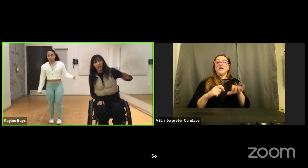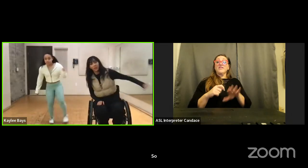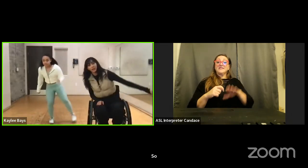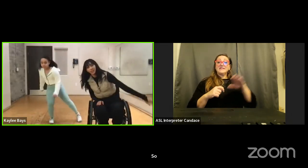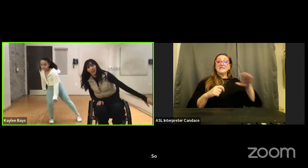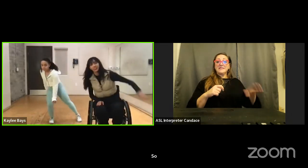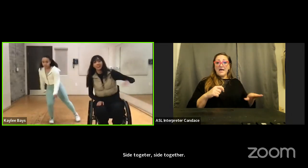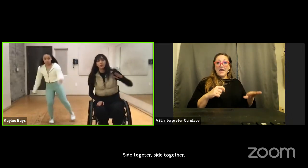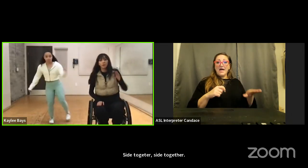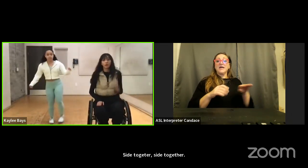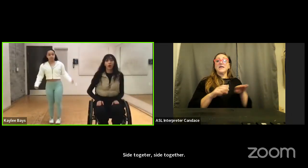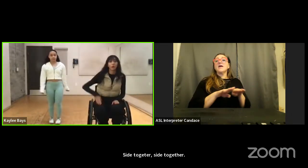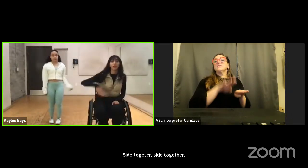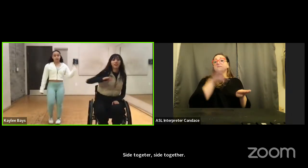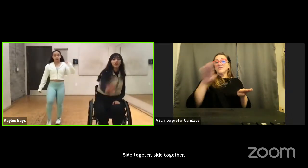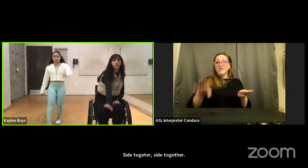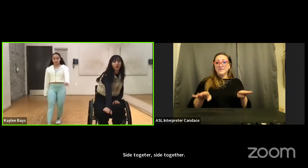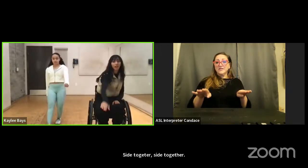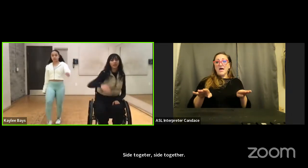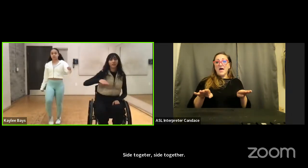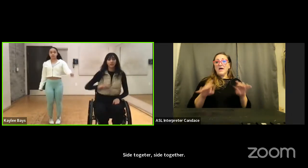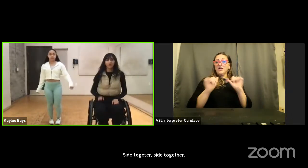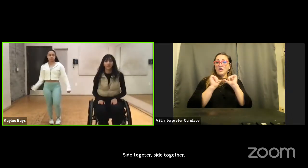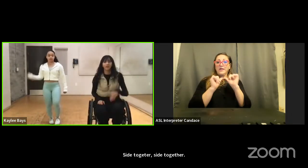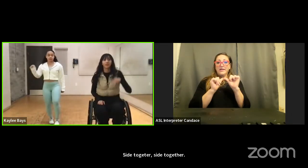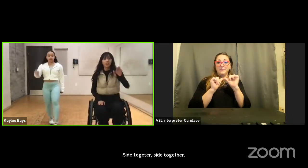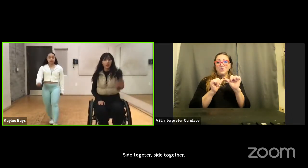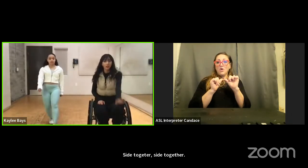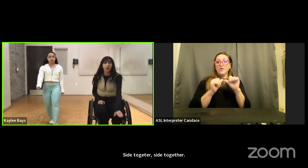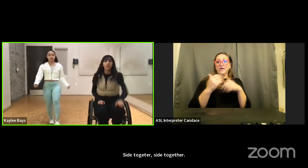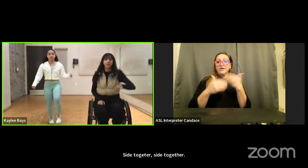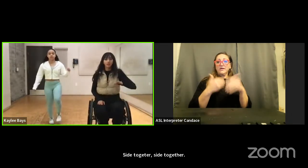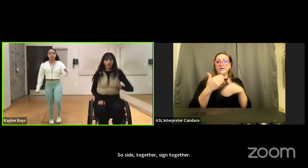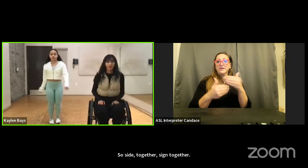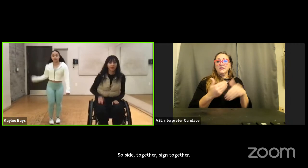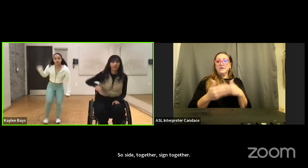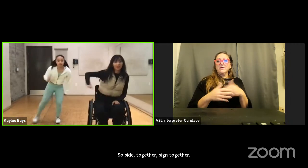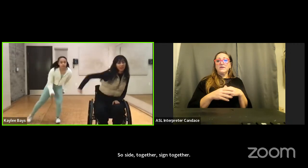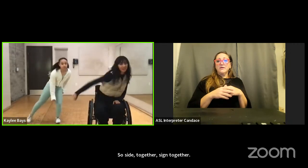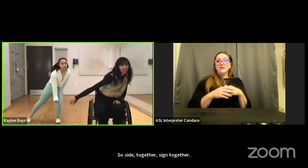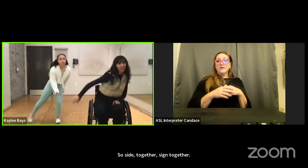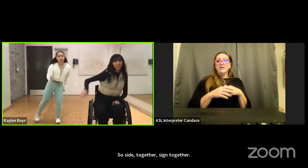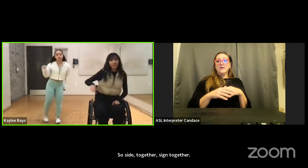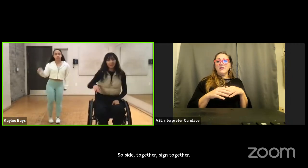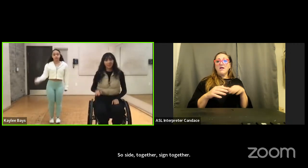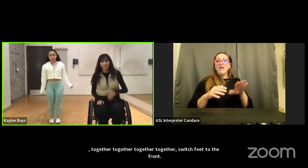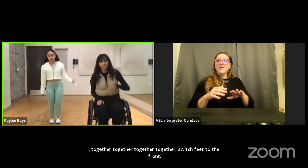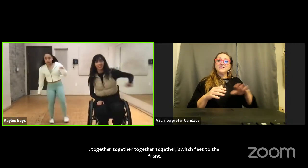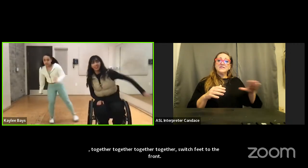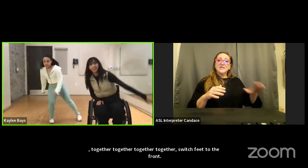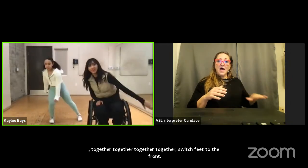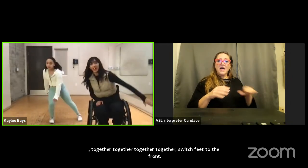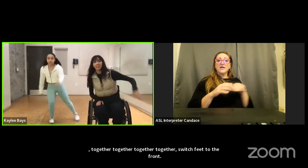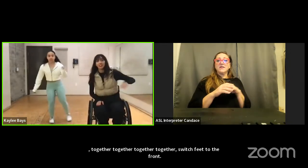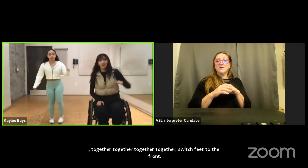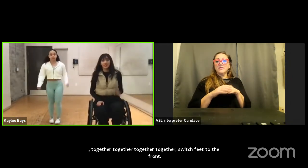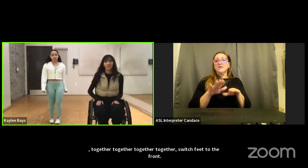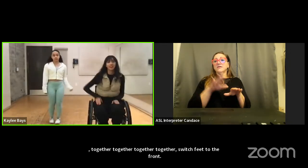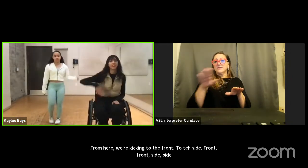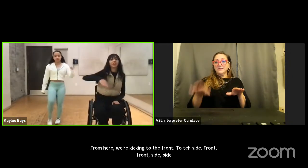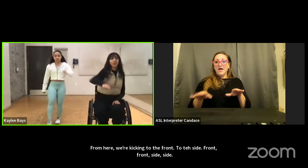feet, other side. Keep going. Front, front, side,